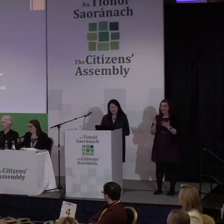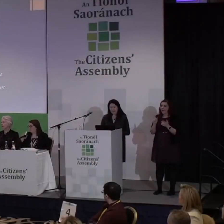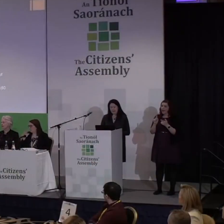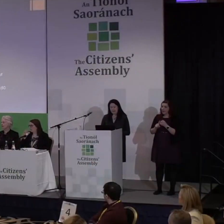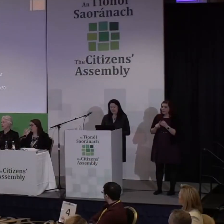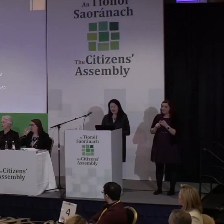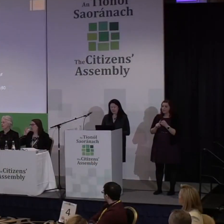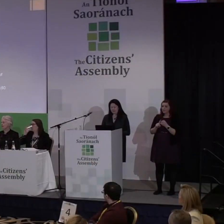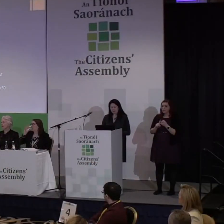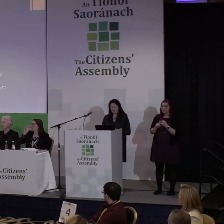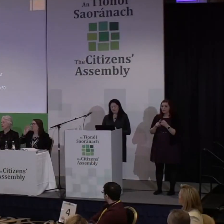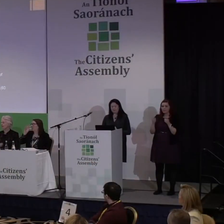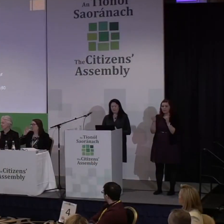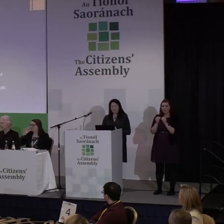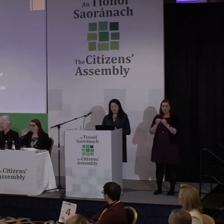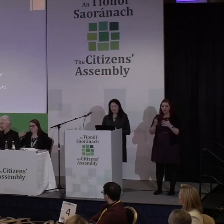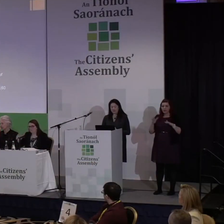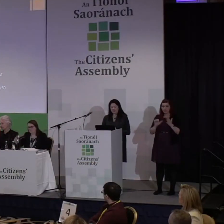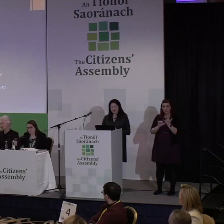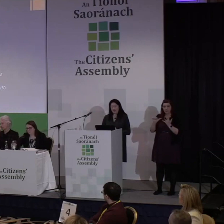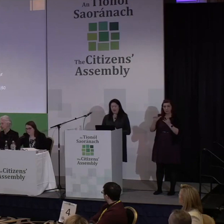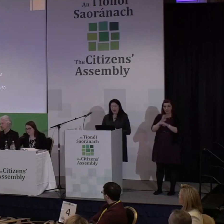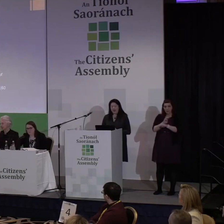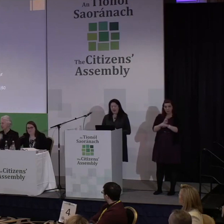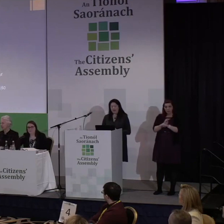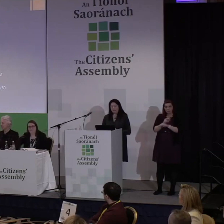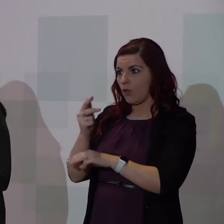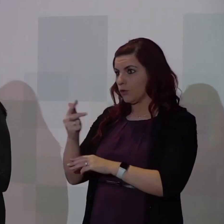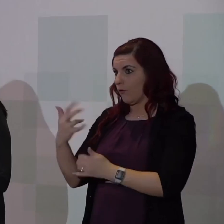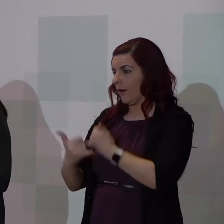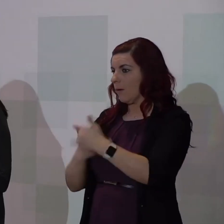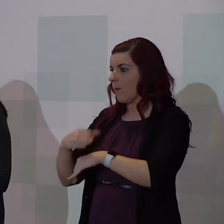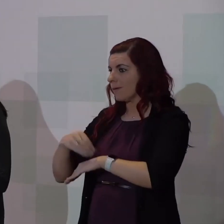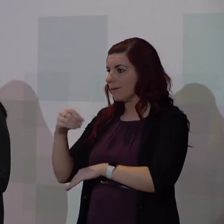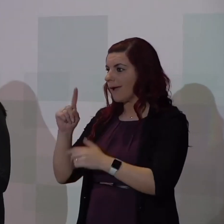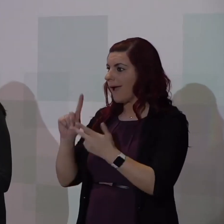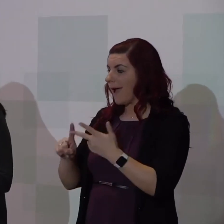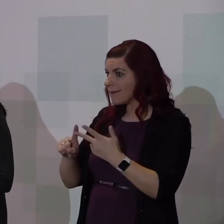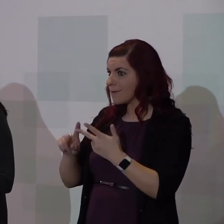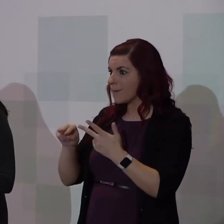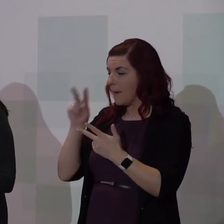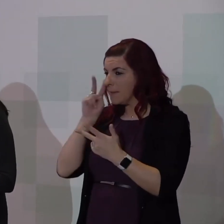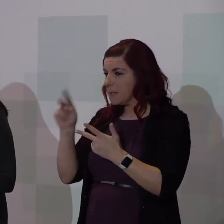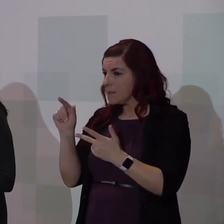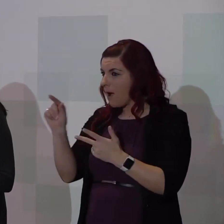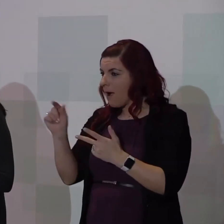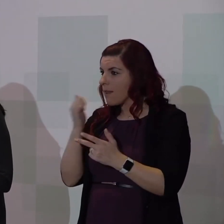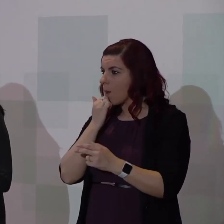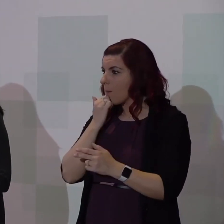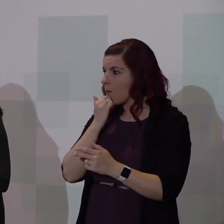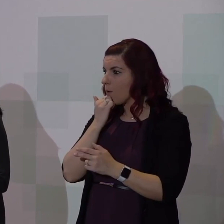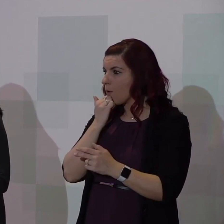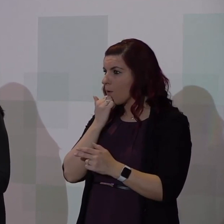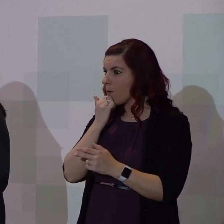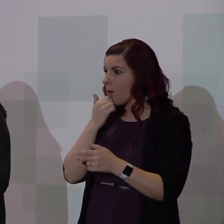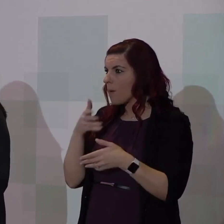said, the average age of mothers was 33. And we can see a very small number were